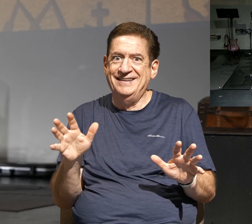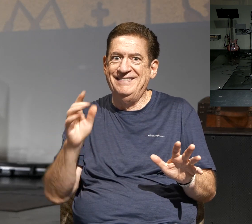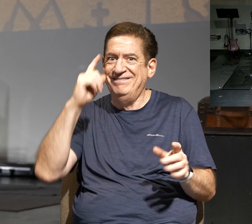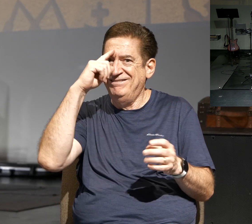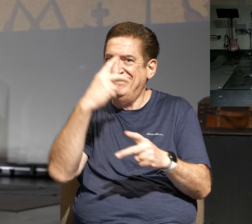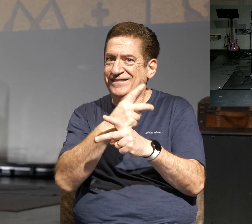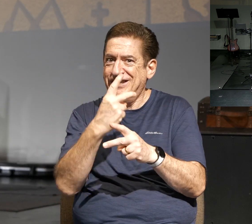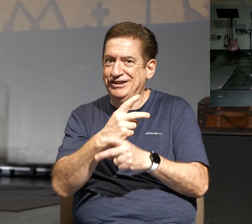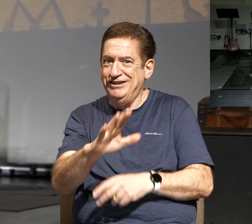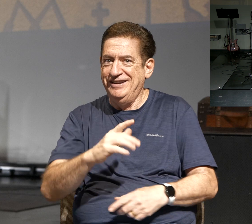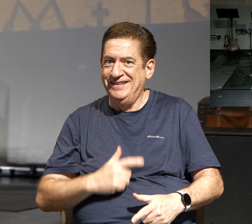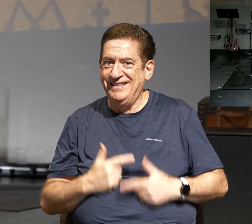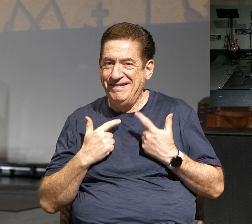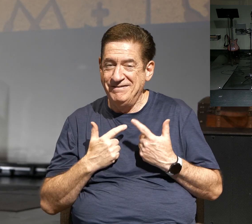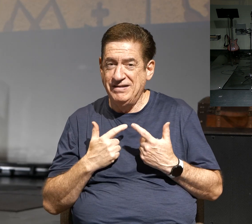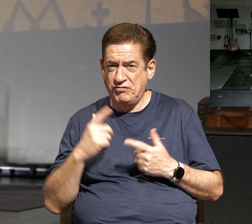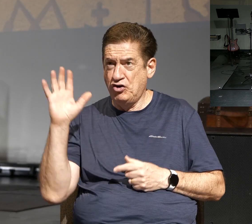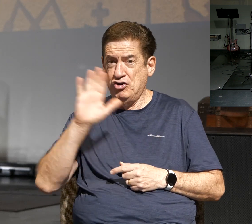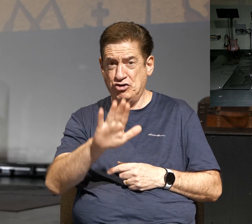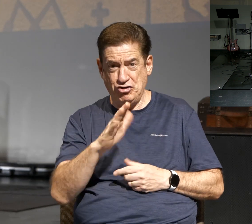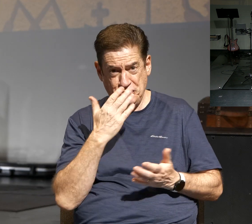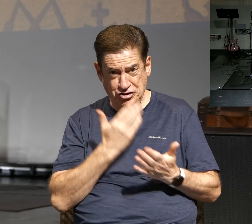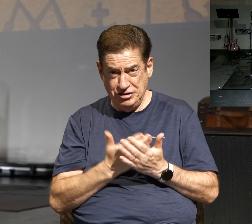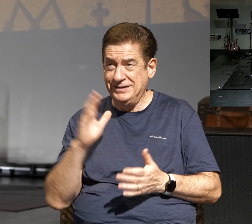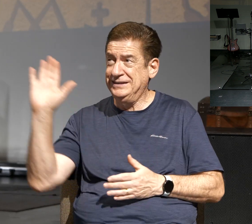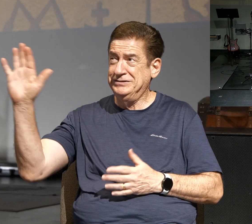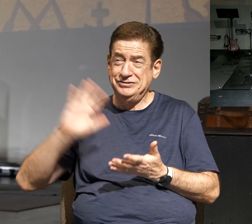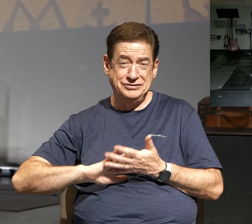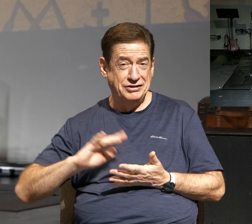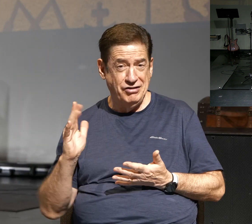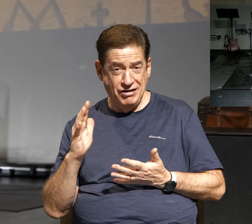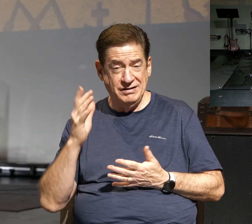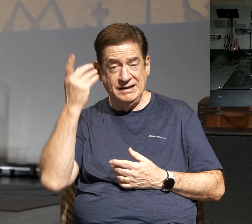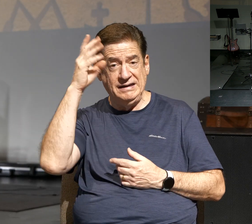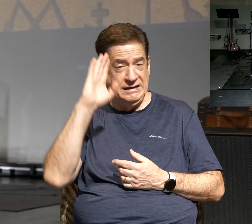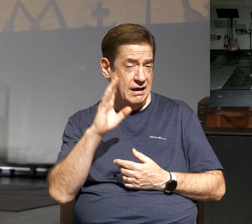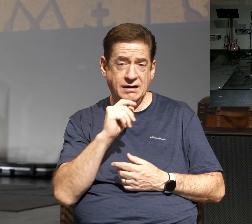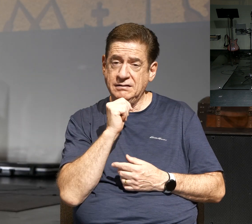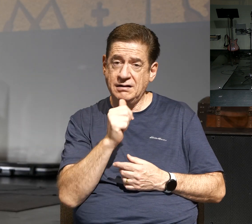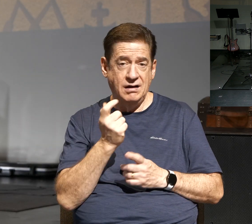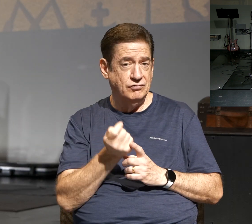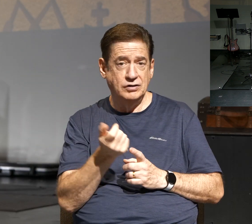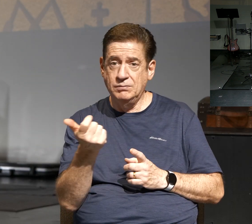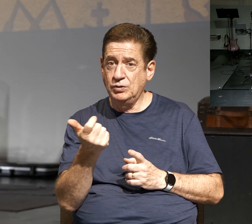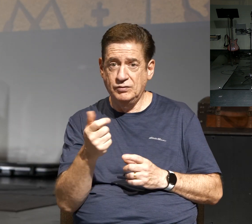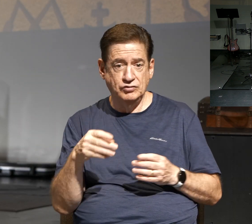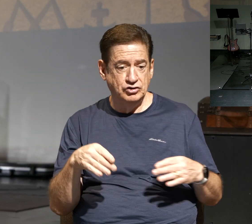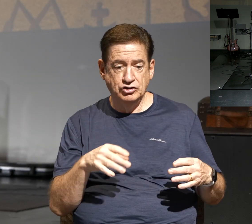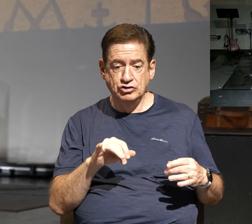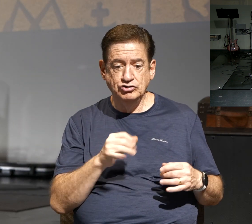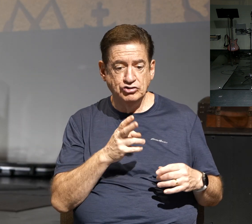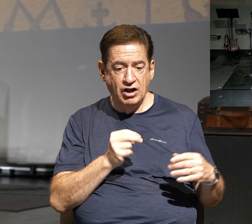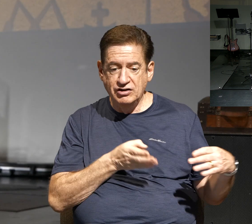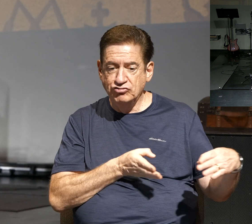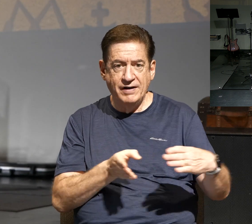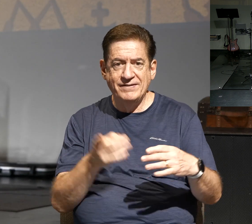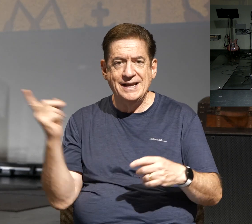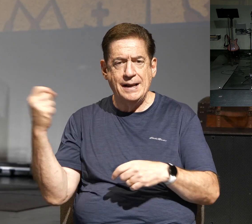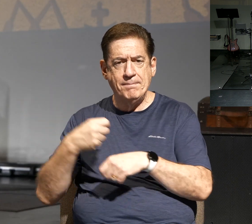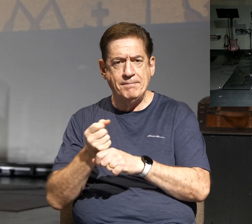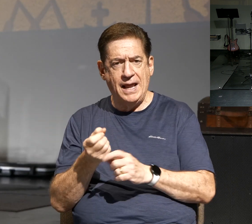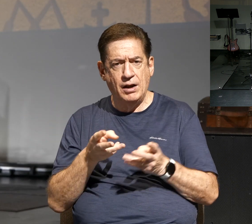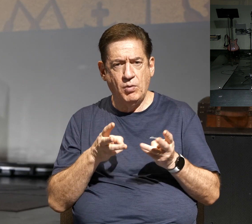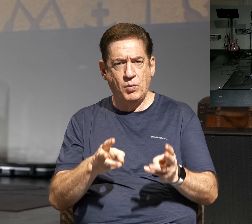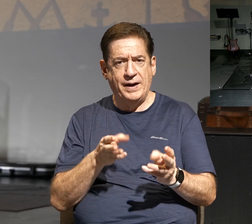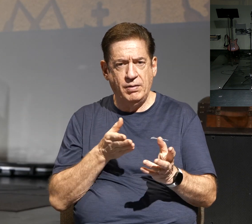out for your good and his glory. Now, God didn't remove the Jordan River. He made a way through it.